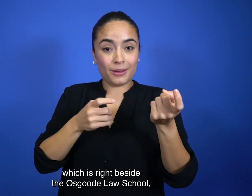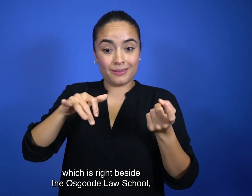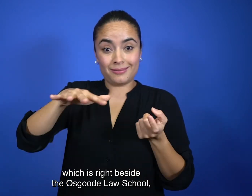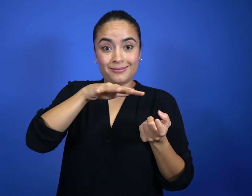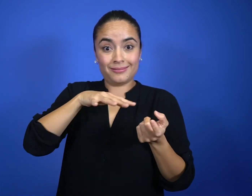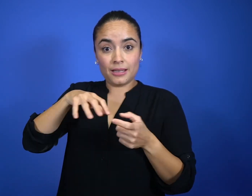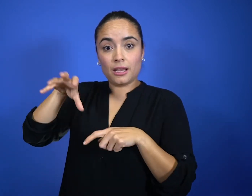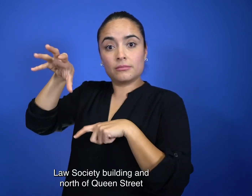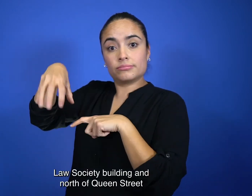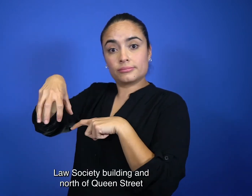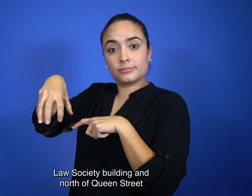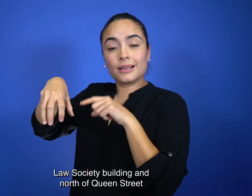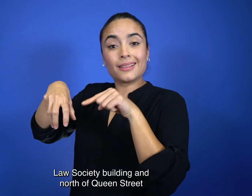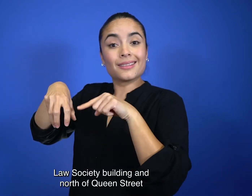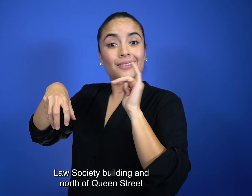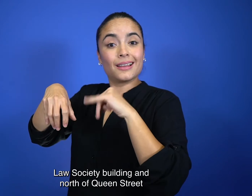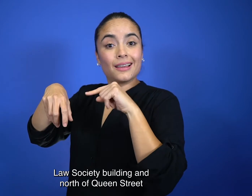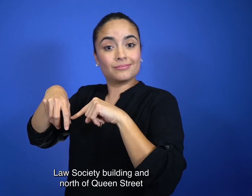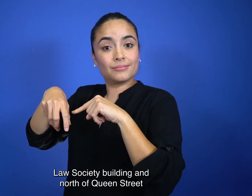Law Society building, and